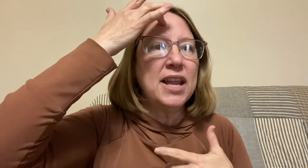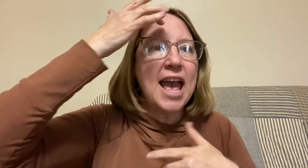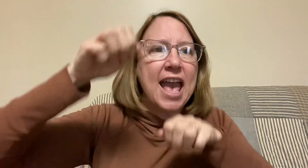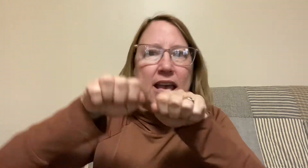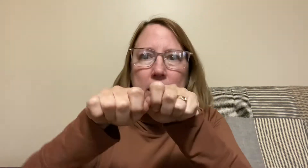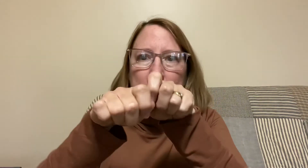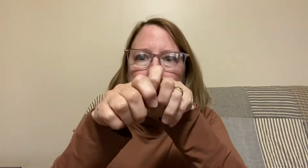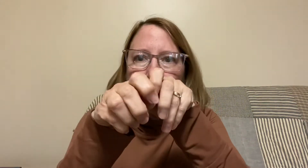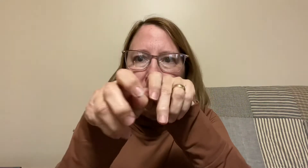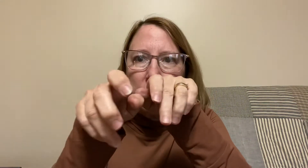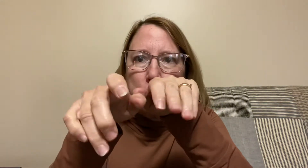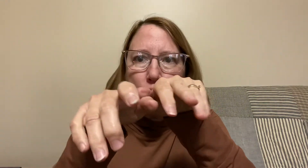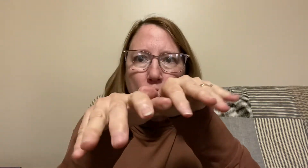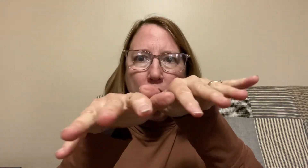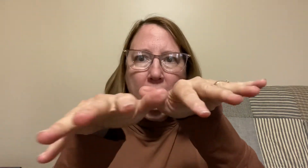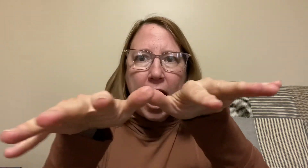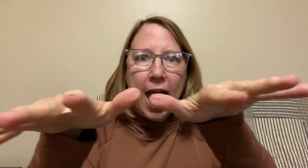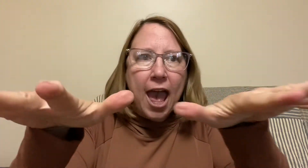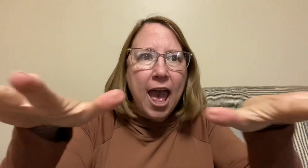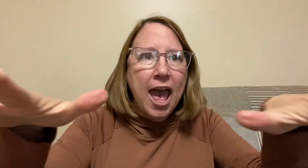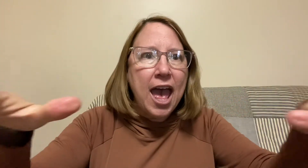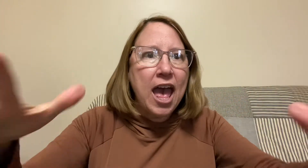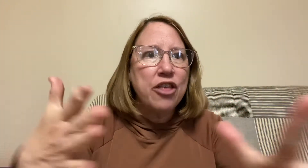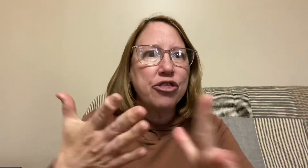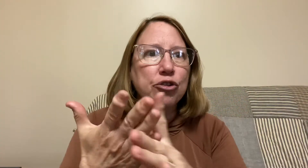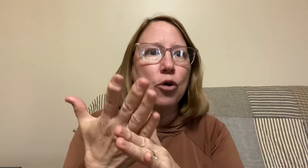all. It's estimated at least